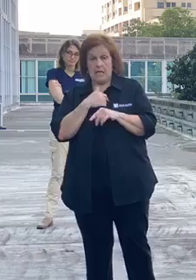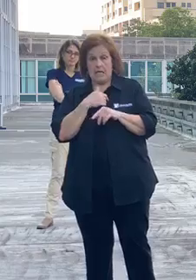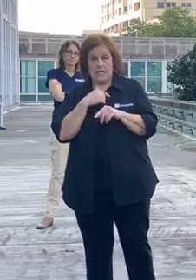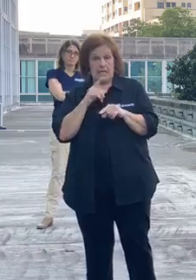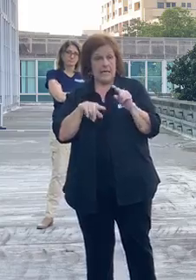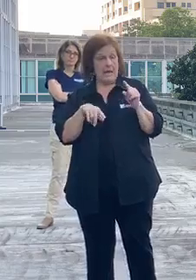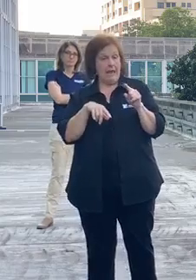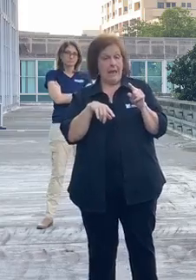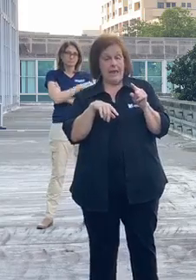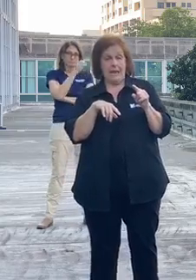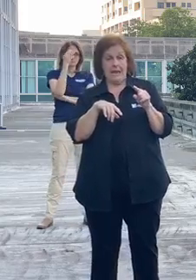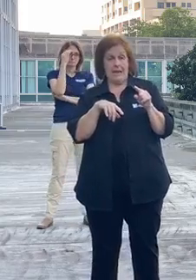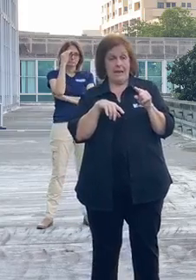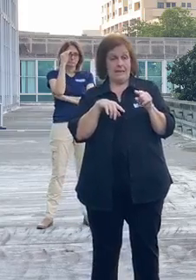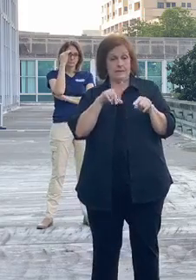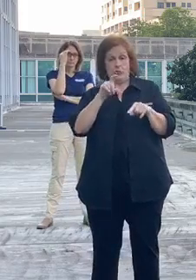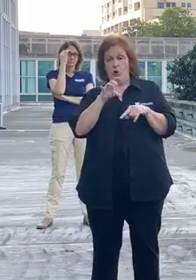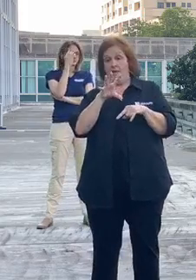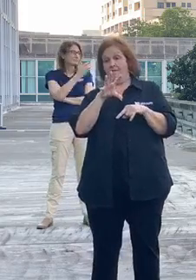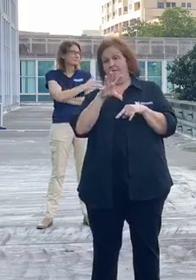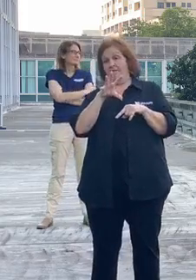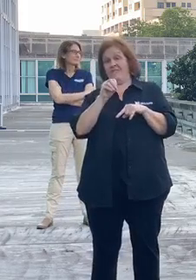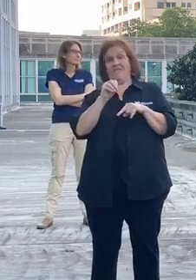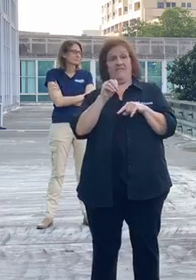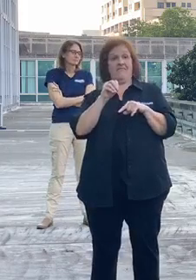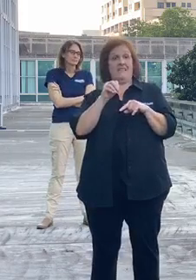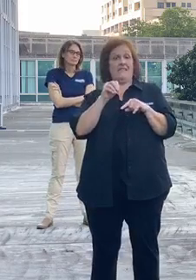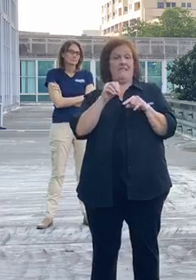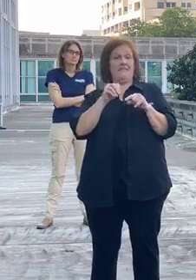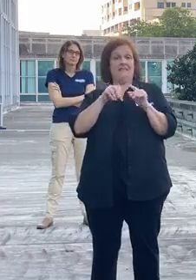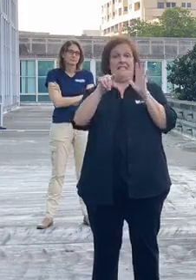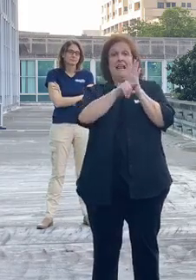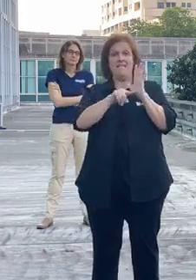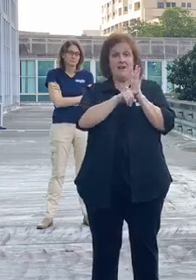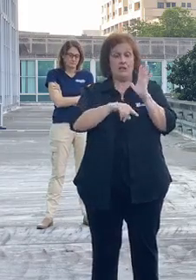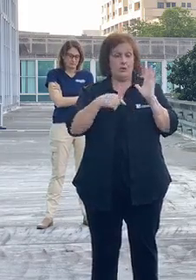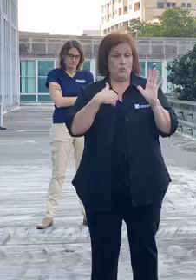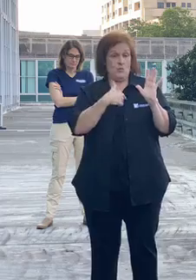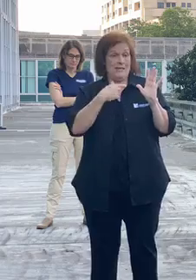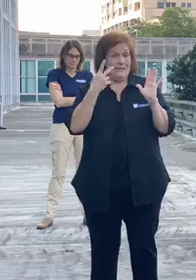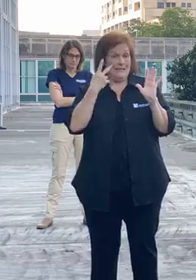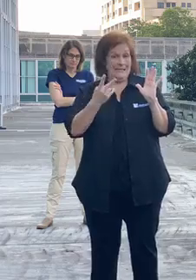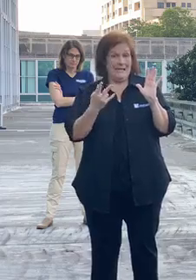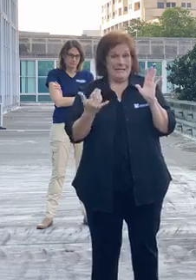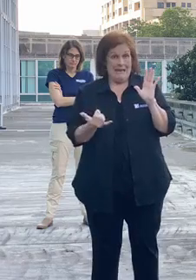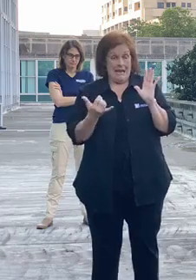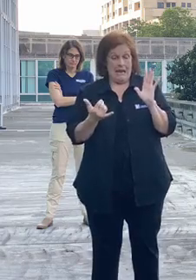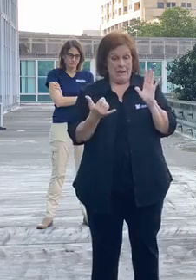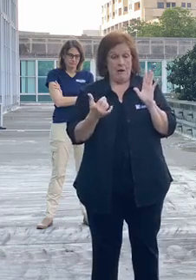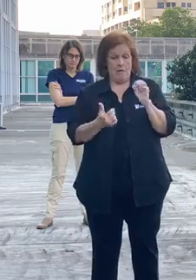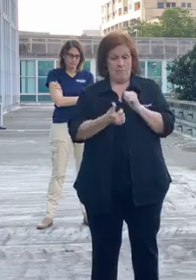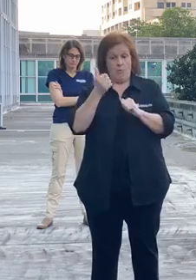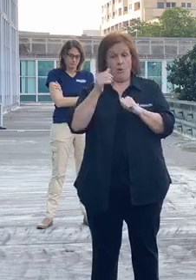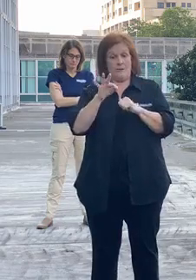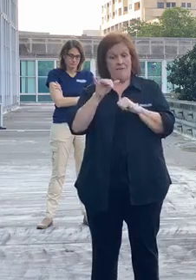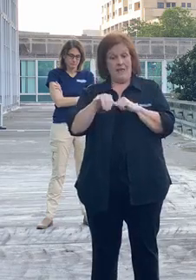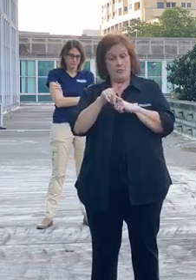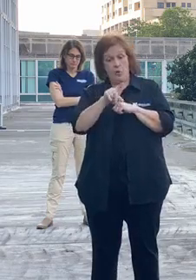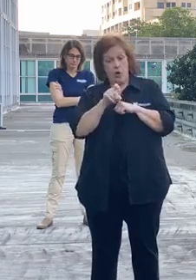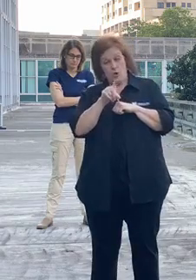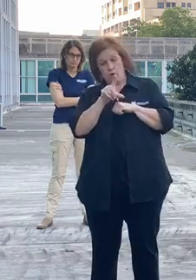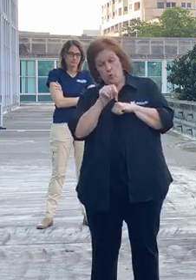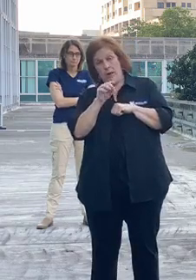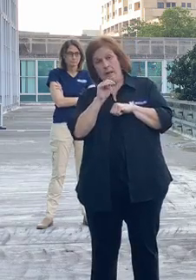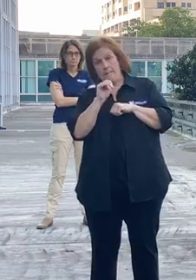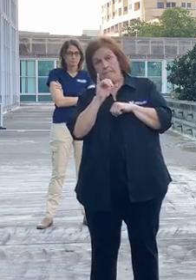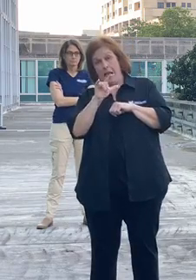that 150 and upward deficit that we're seeing, and most of that, in an upward of